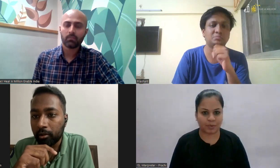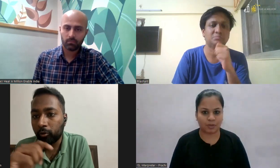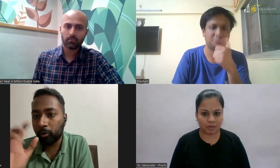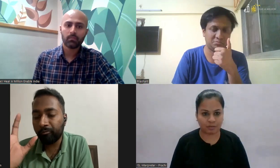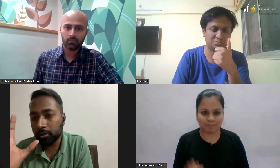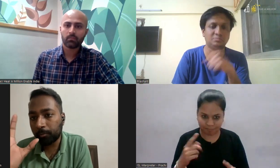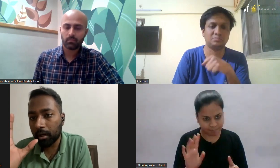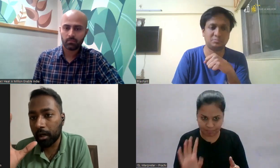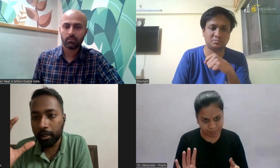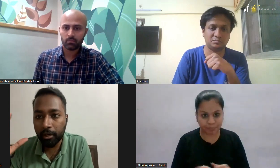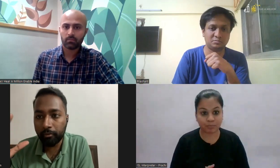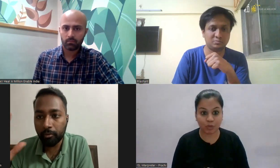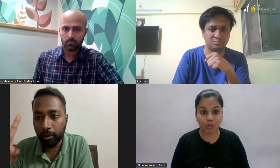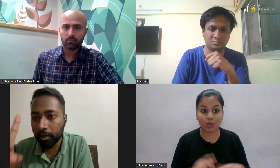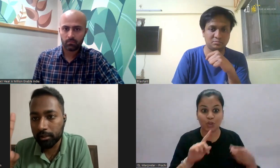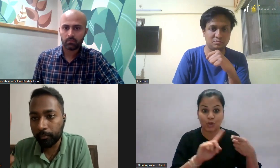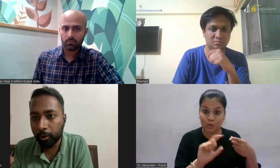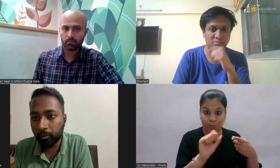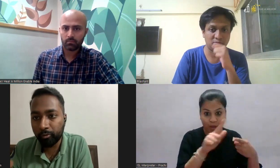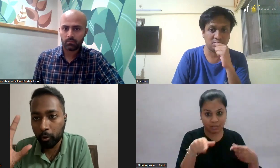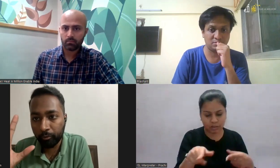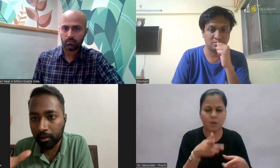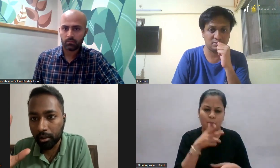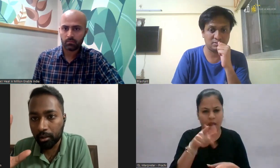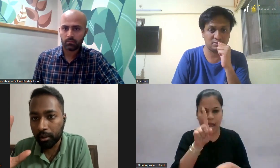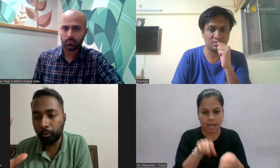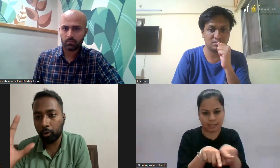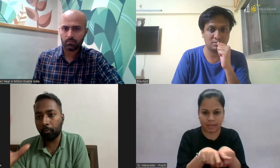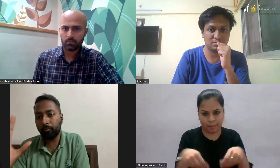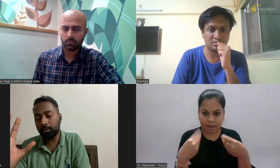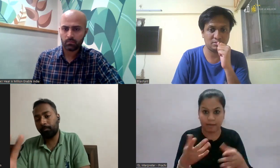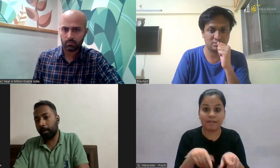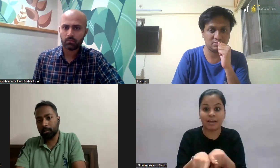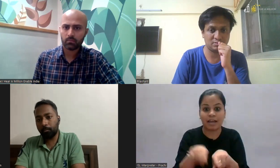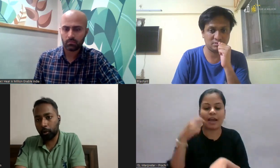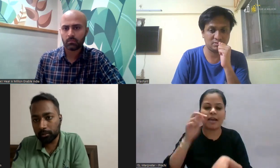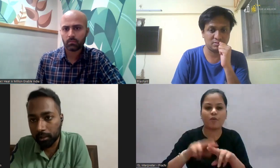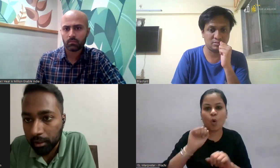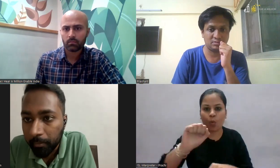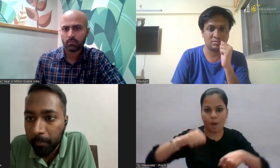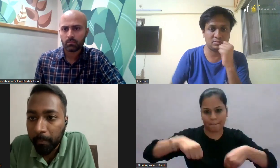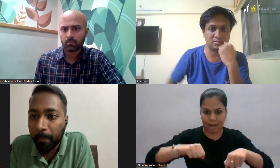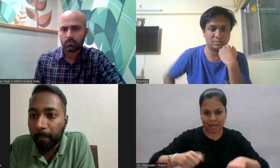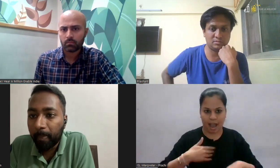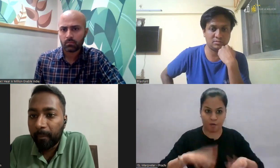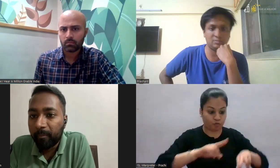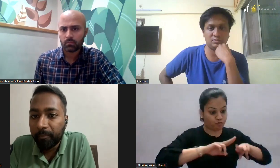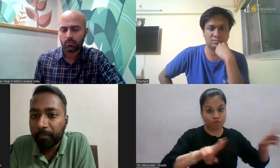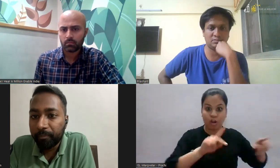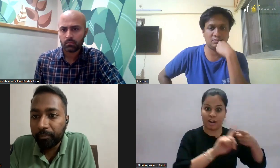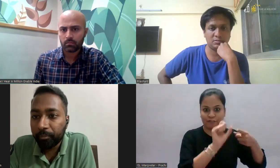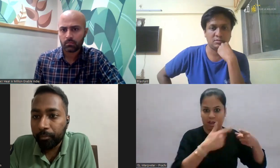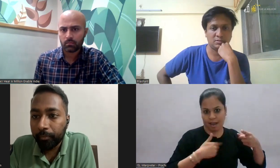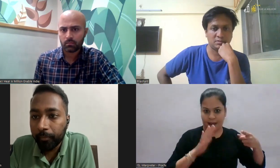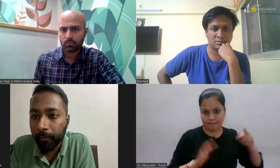Right? So first part, I am giving one example of your vehicle. If you have first package policy,